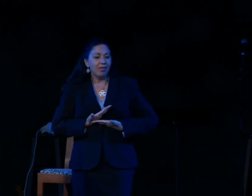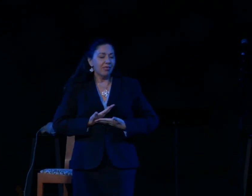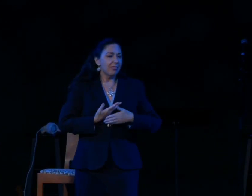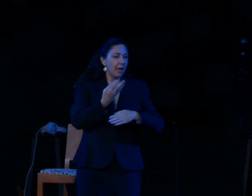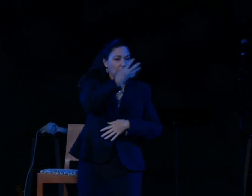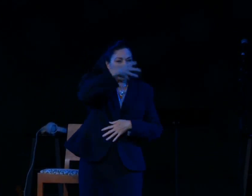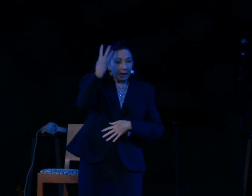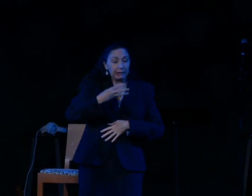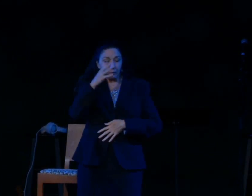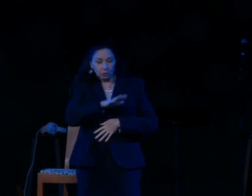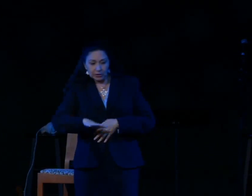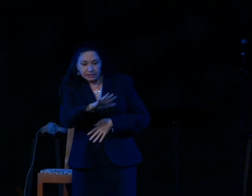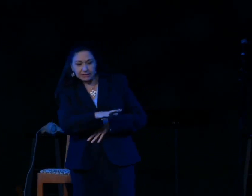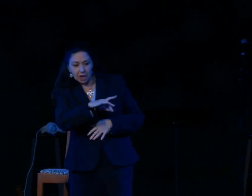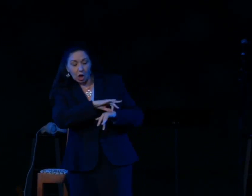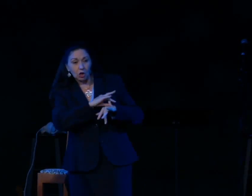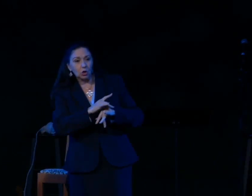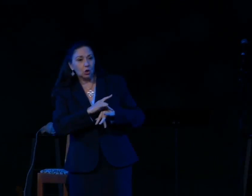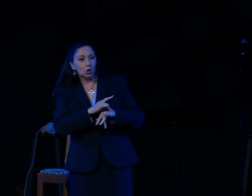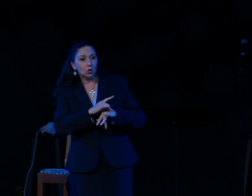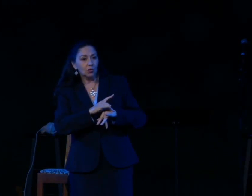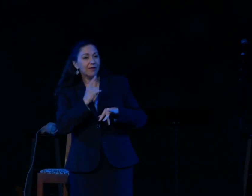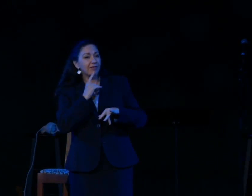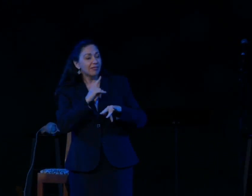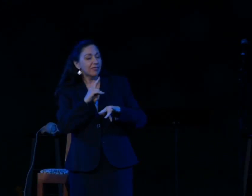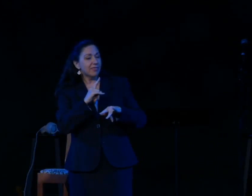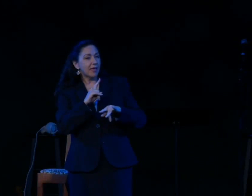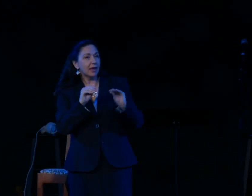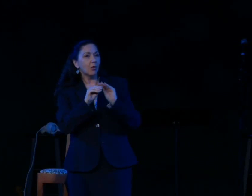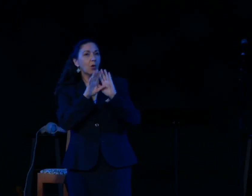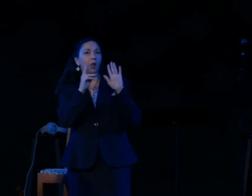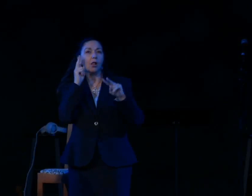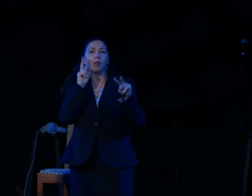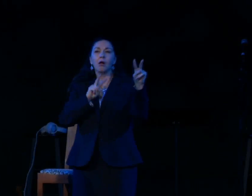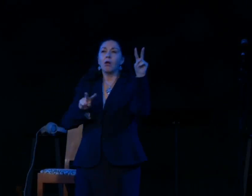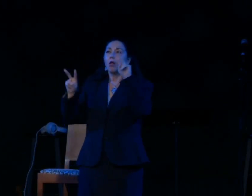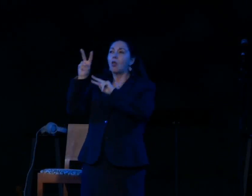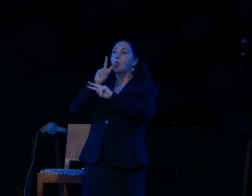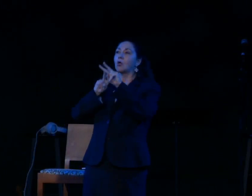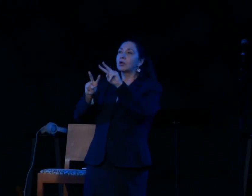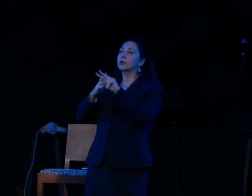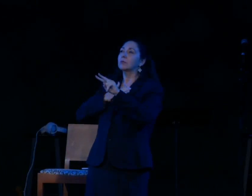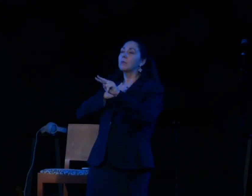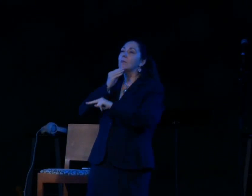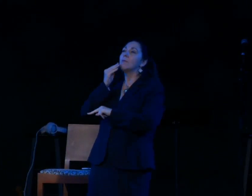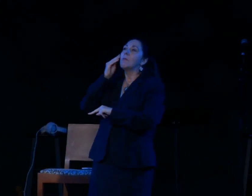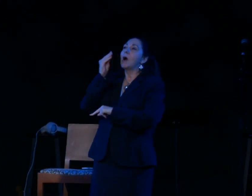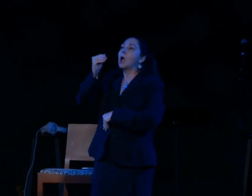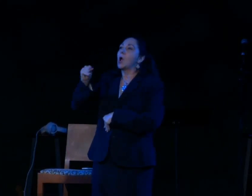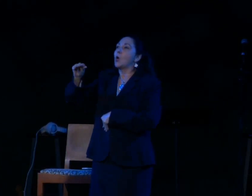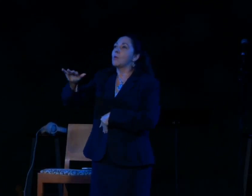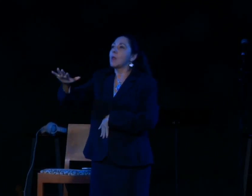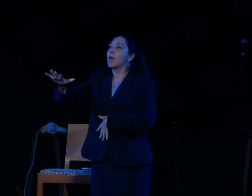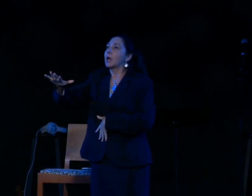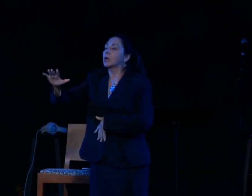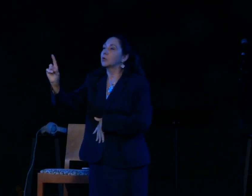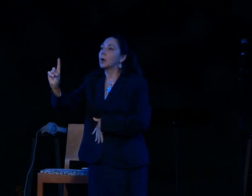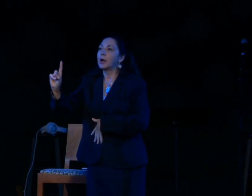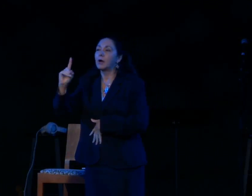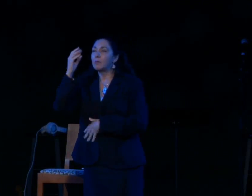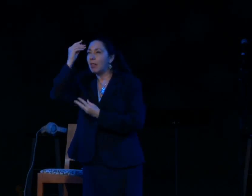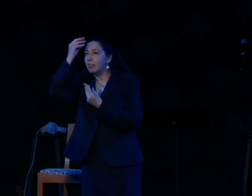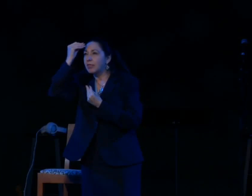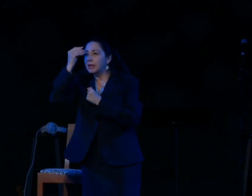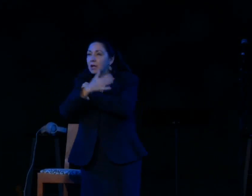who say this kind of thing make it very clear that they are looking for a homeland. If they'd been thinking about the country that